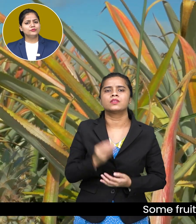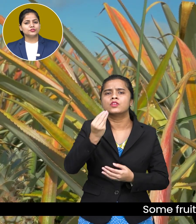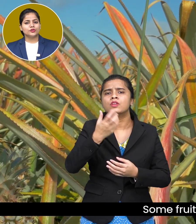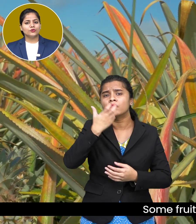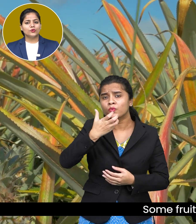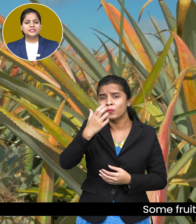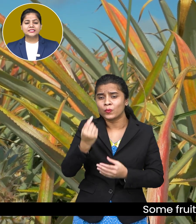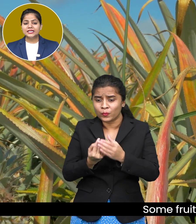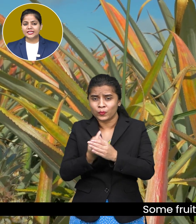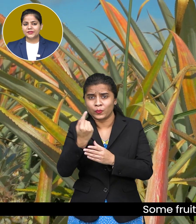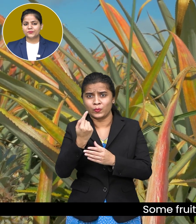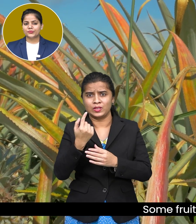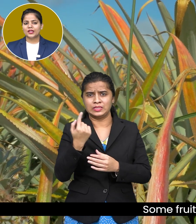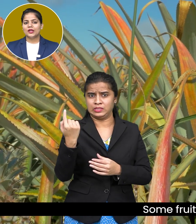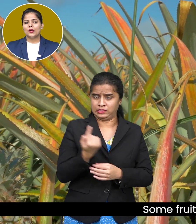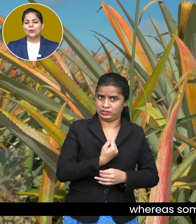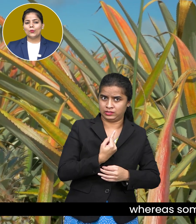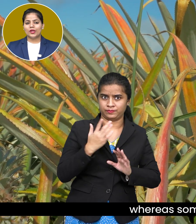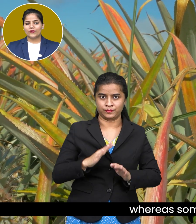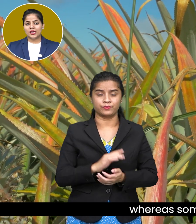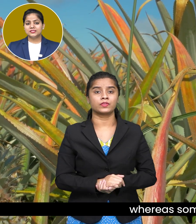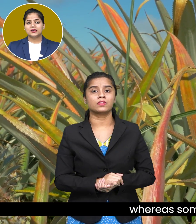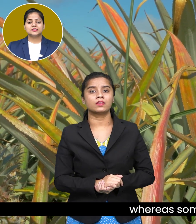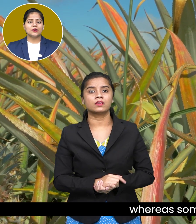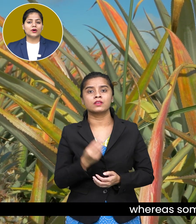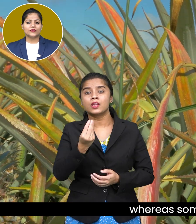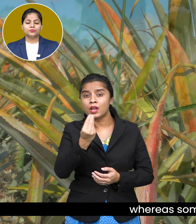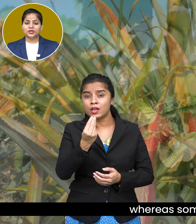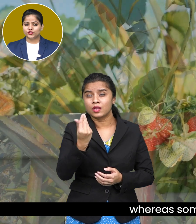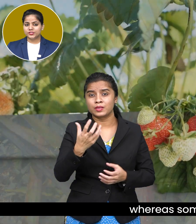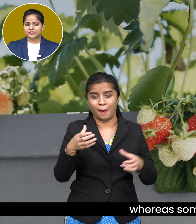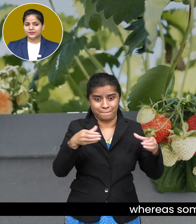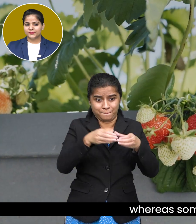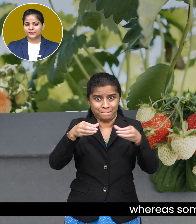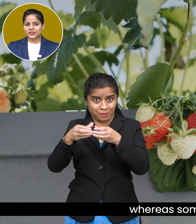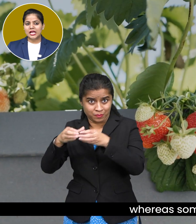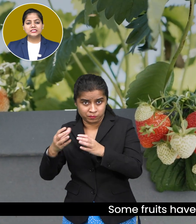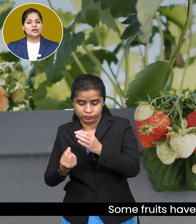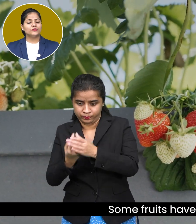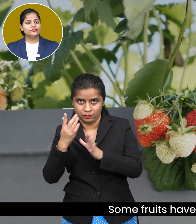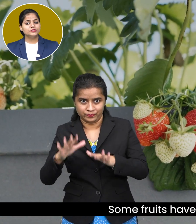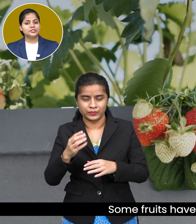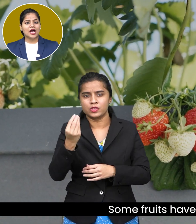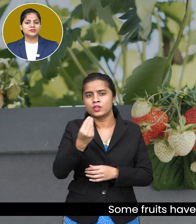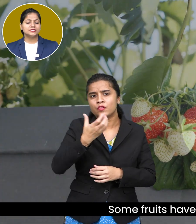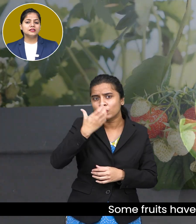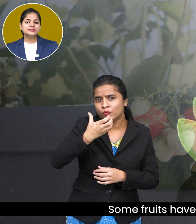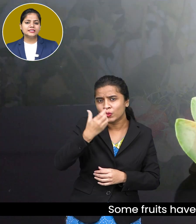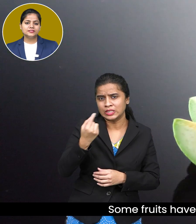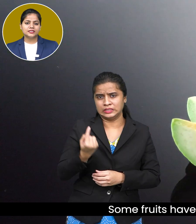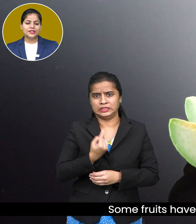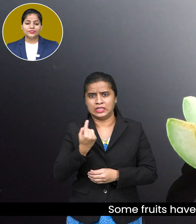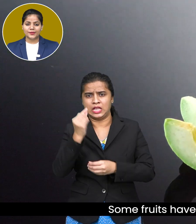Some fruits grow in singly, whereas some are in bunches. Some fruits have a